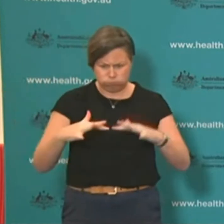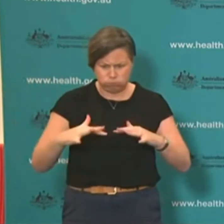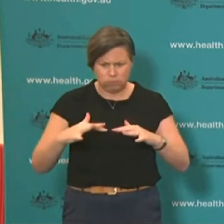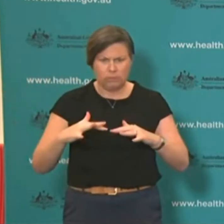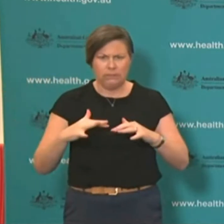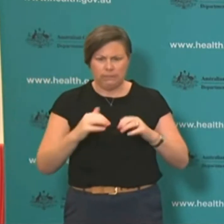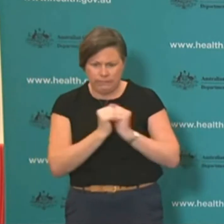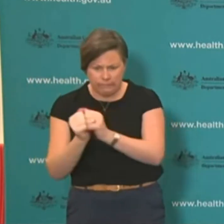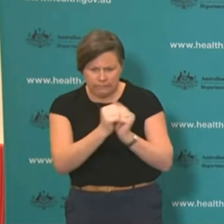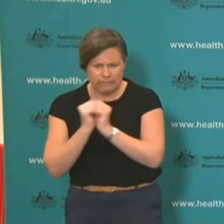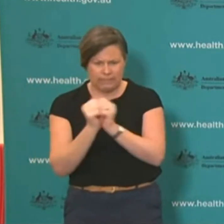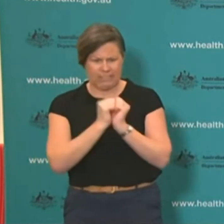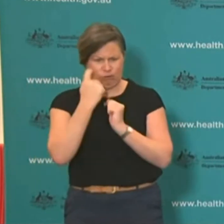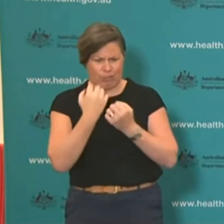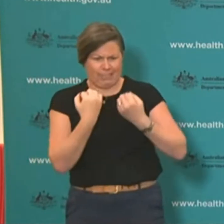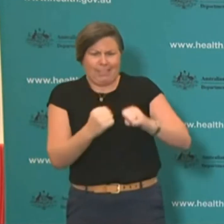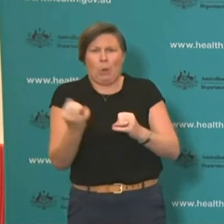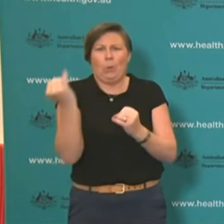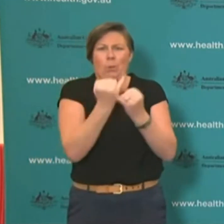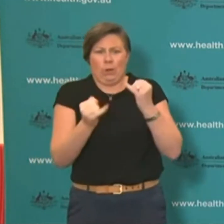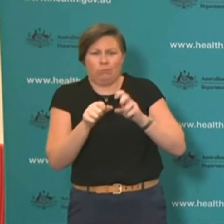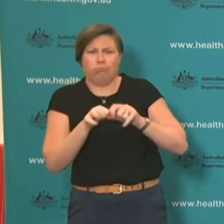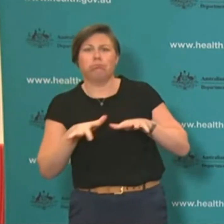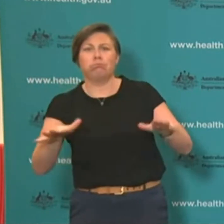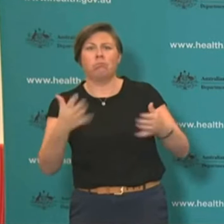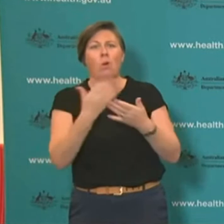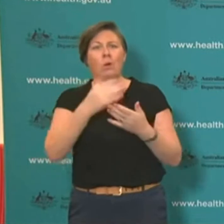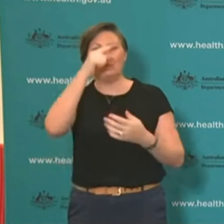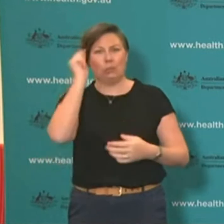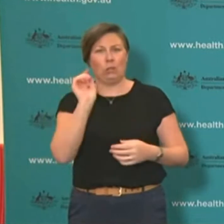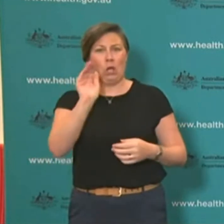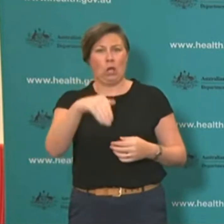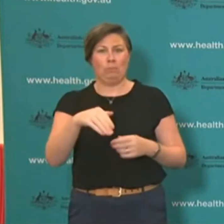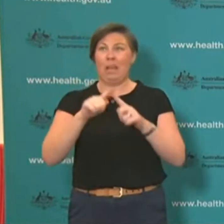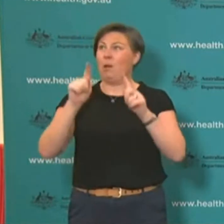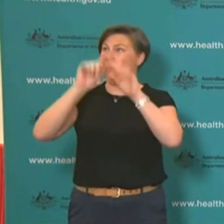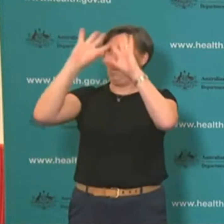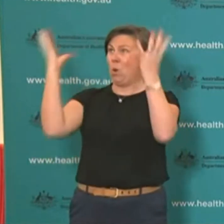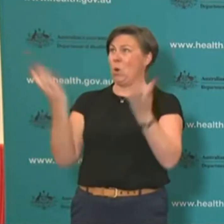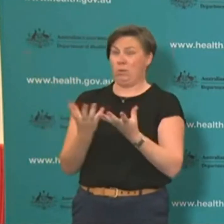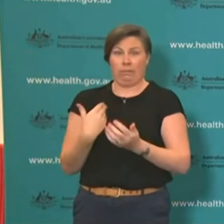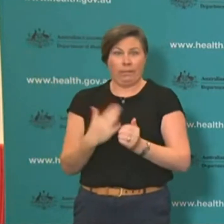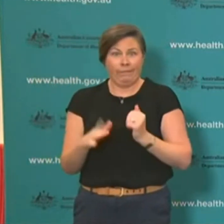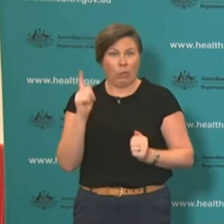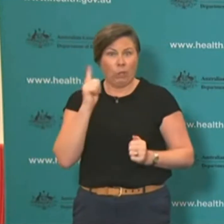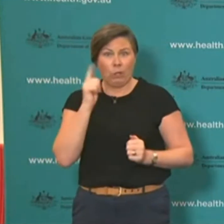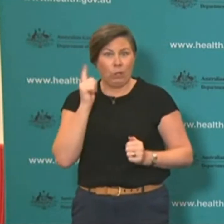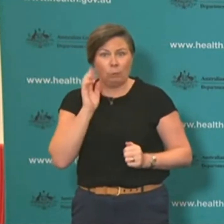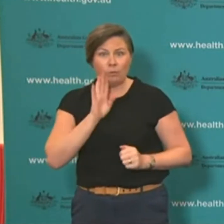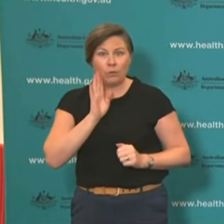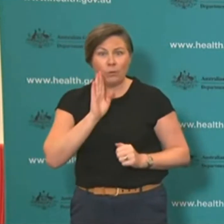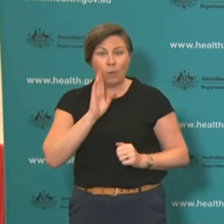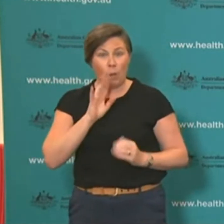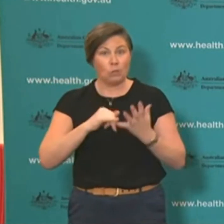further deaths in aged care nearly anywhere in the world when faced with this sort of outbreak. So the response